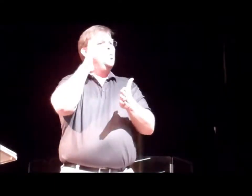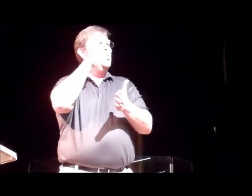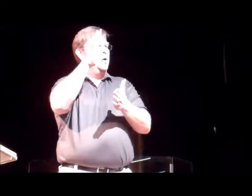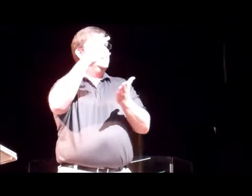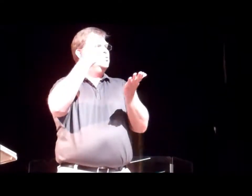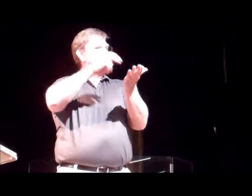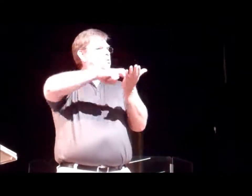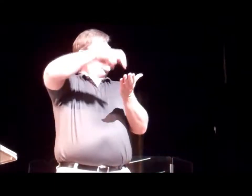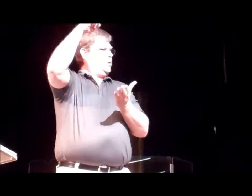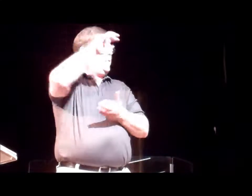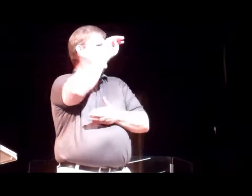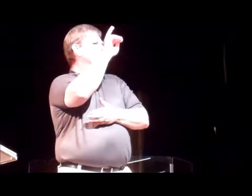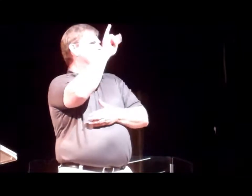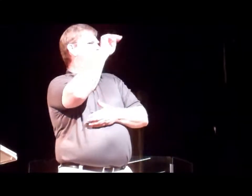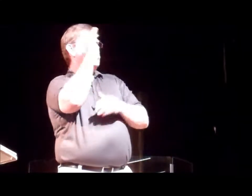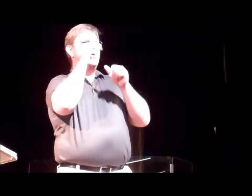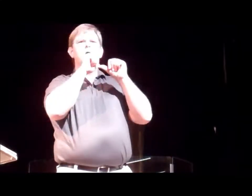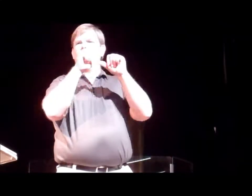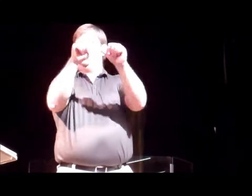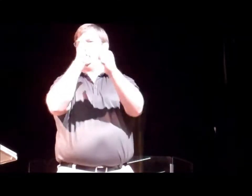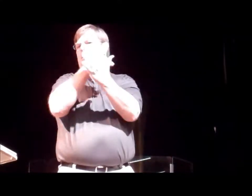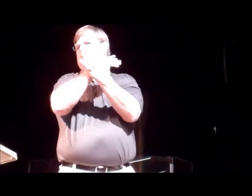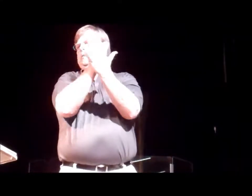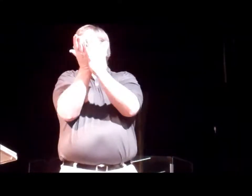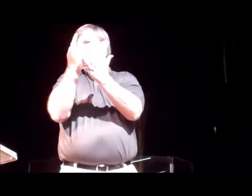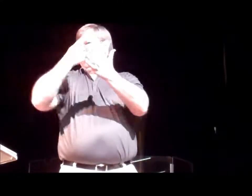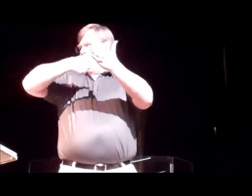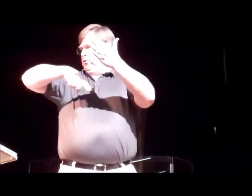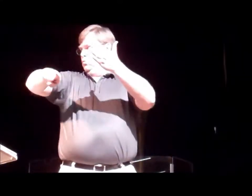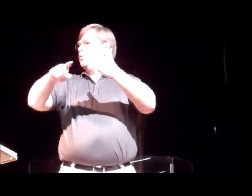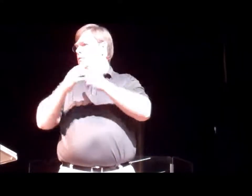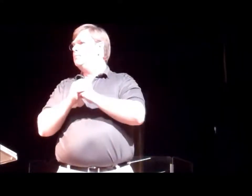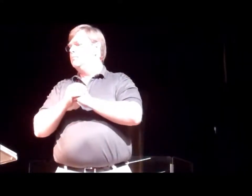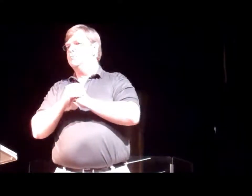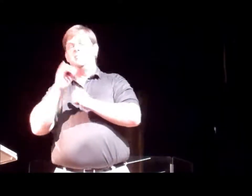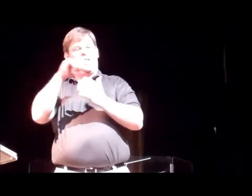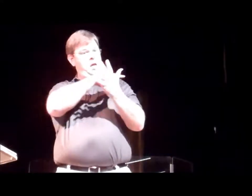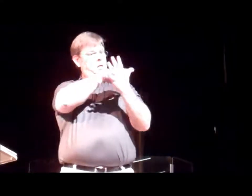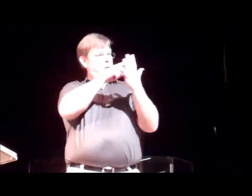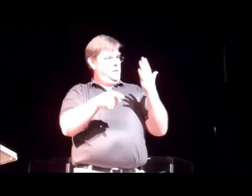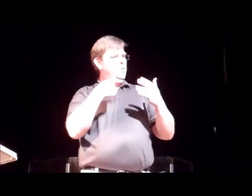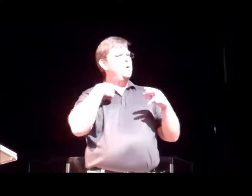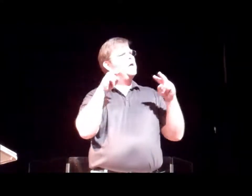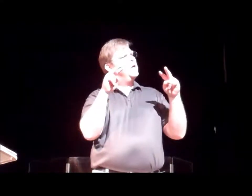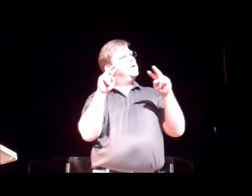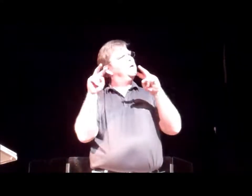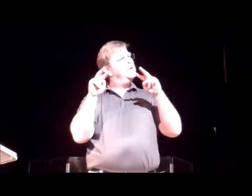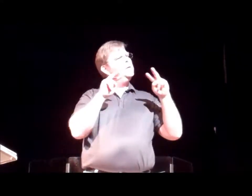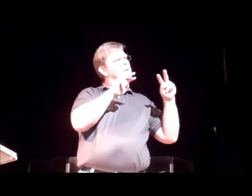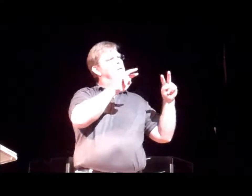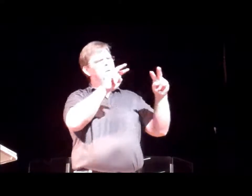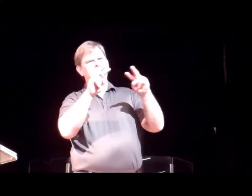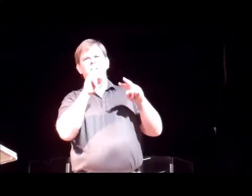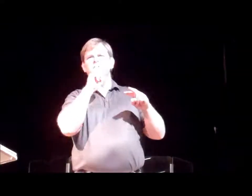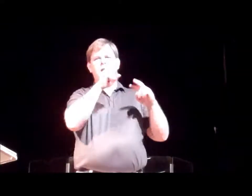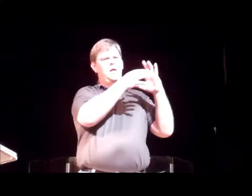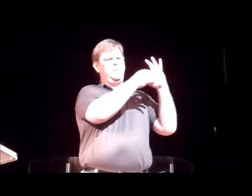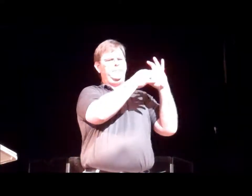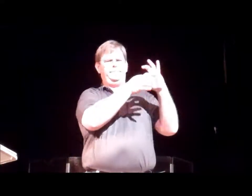crucifixion. Next week, of course, we will have Mike continuing the series talking about the resurrection. So throughout our studies